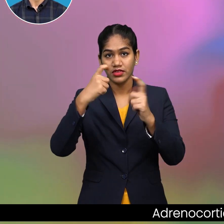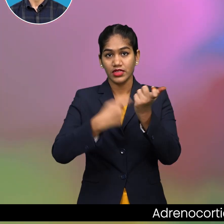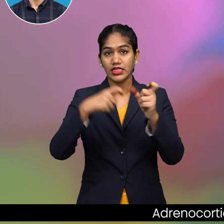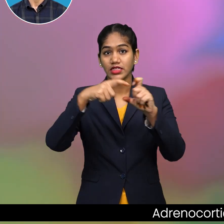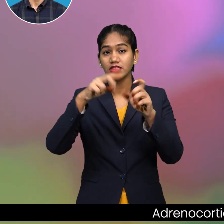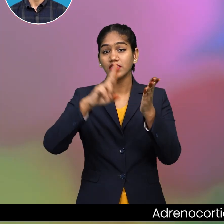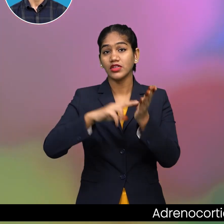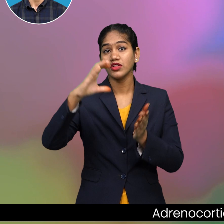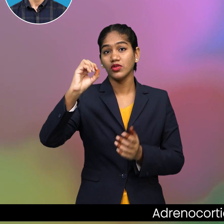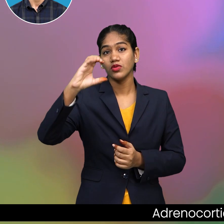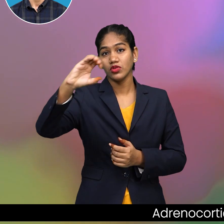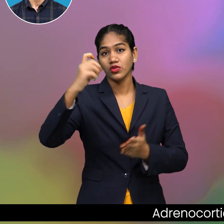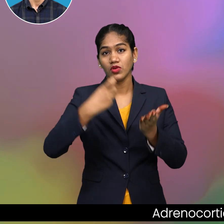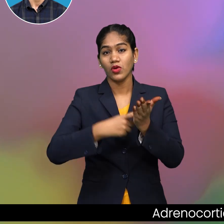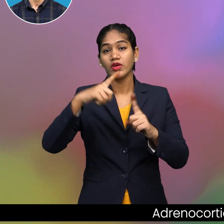Adrenocorticotropic hormone,